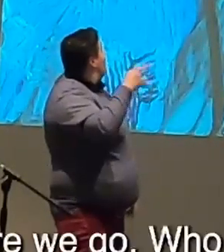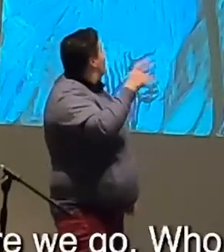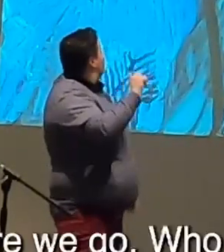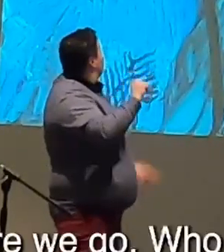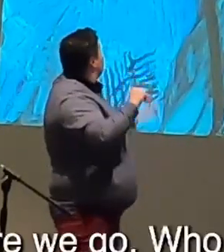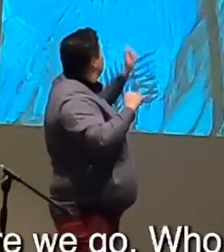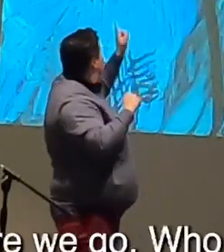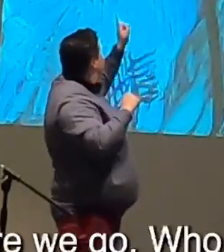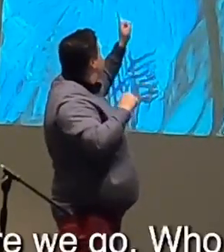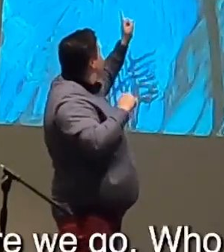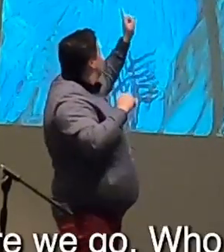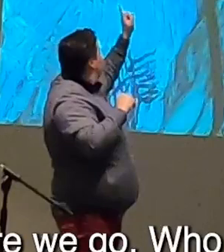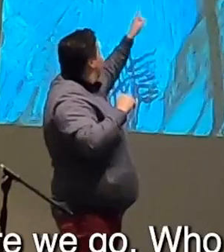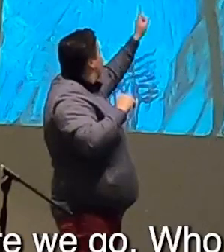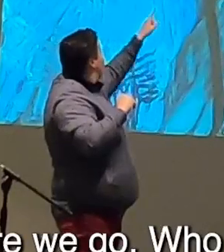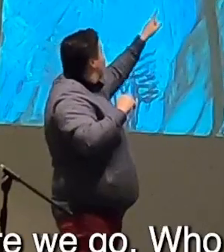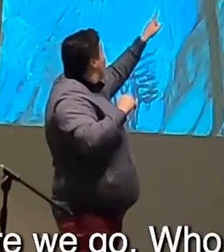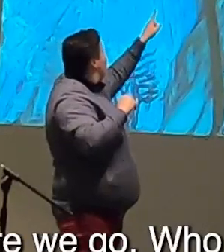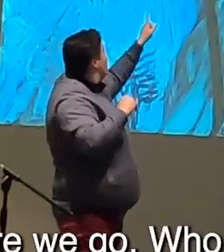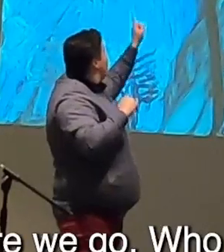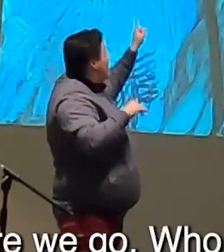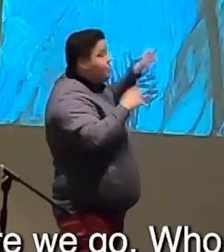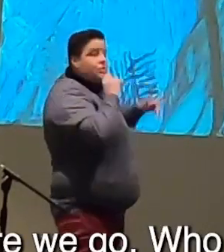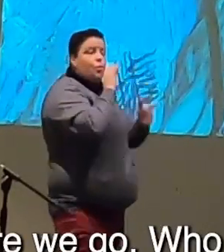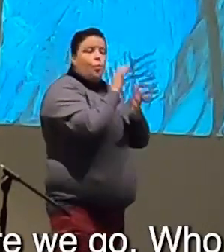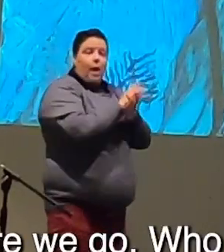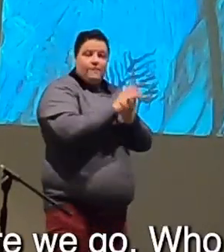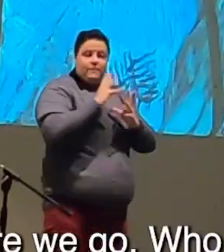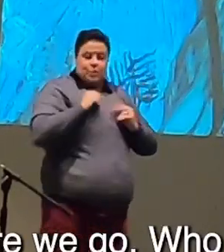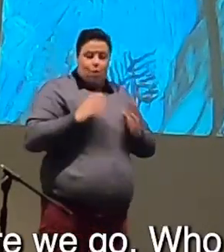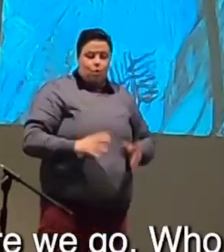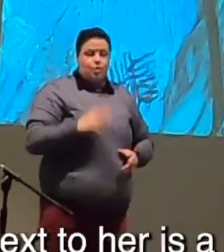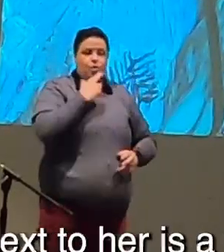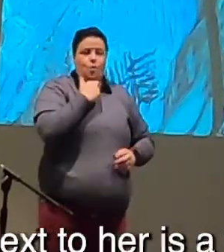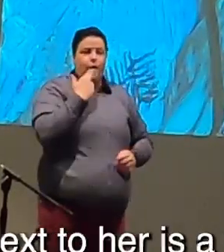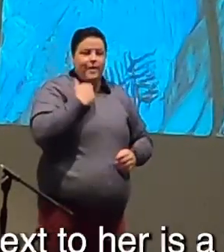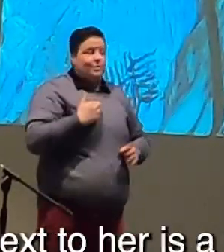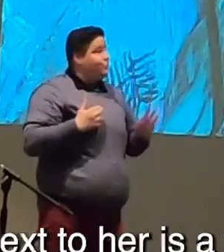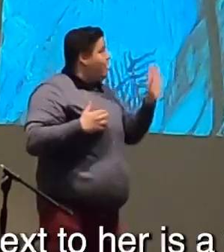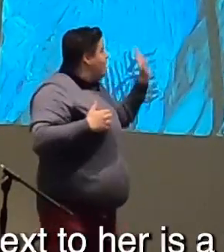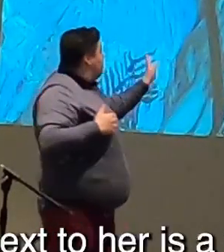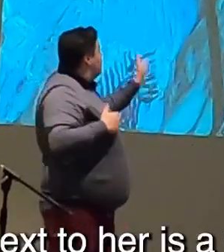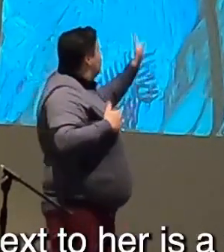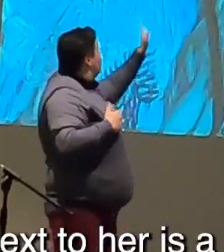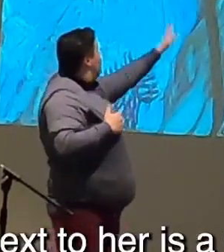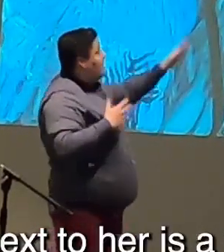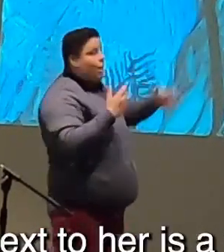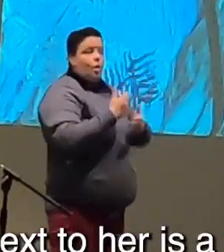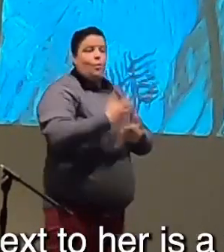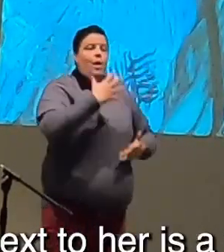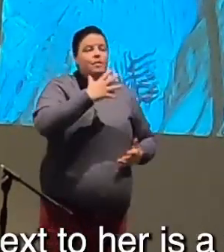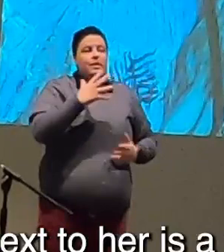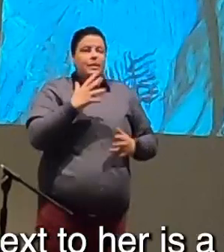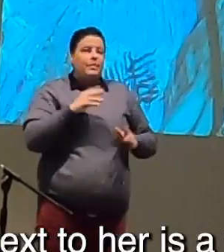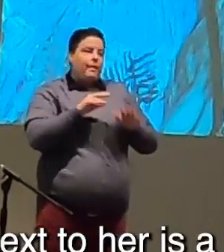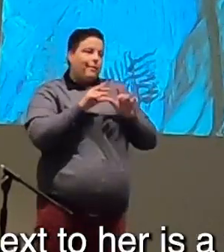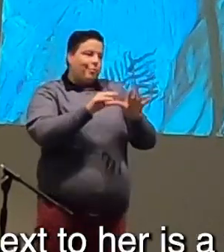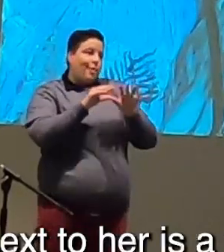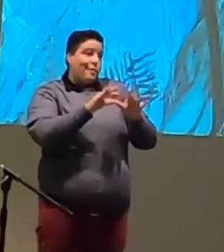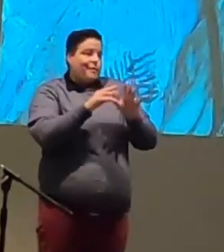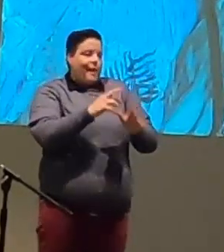there we go, who is the wife of the owner of the restaurant. Next to her is a wealthy playboy